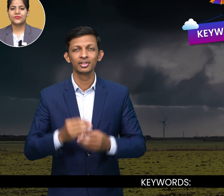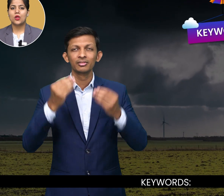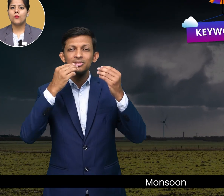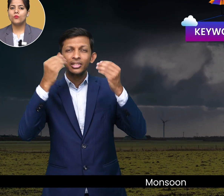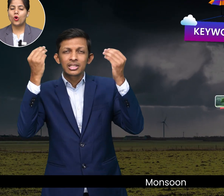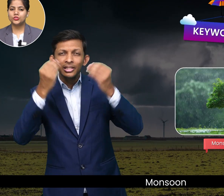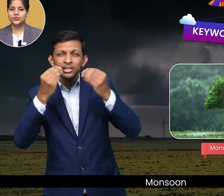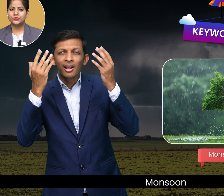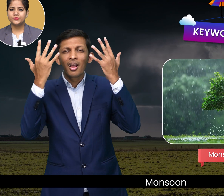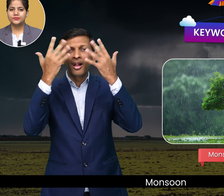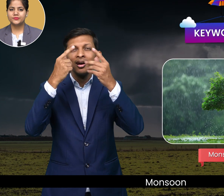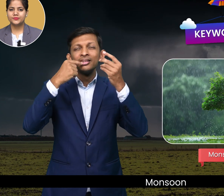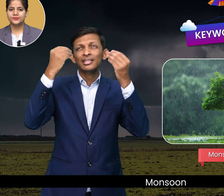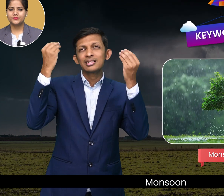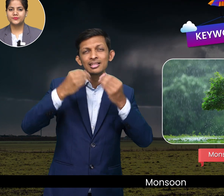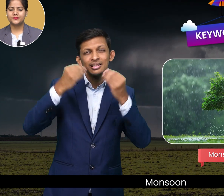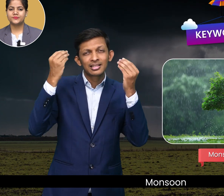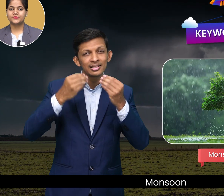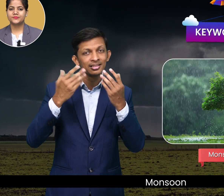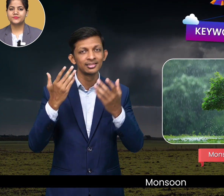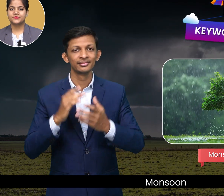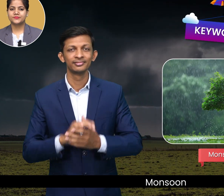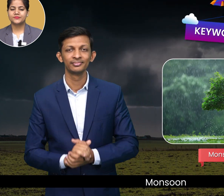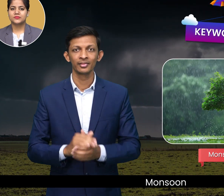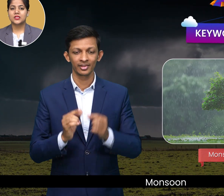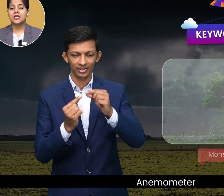Keywords: monsoon,